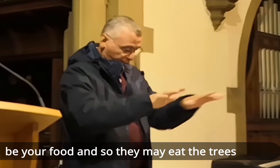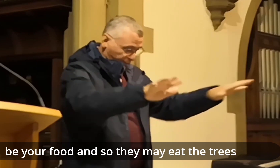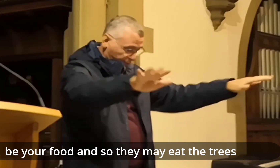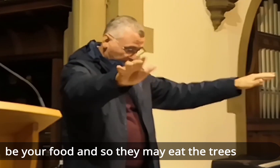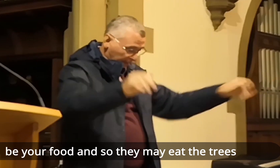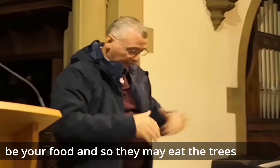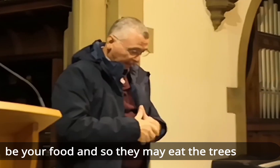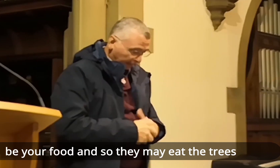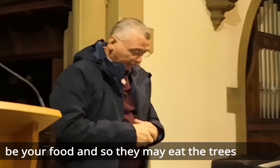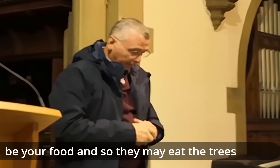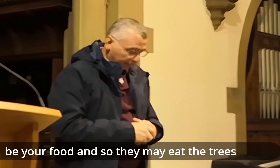your food,